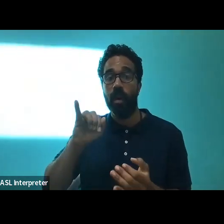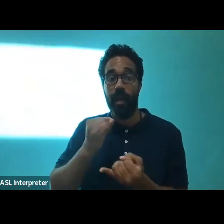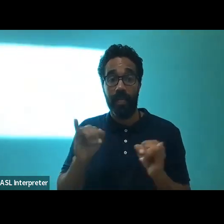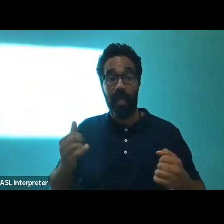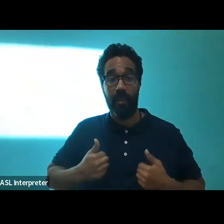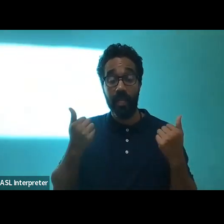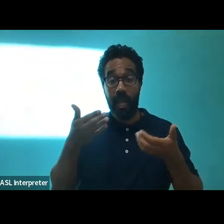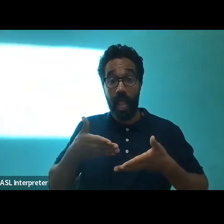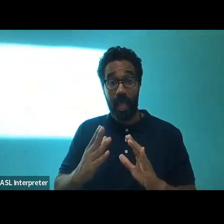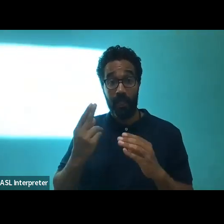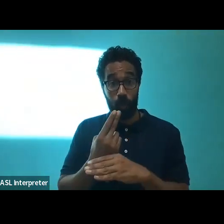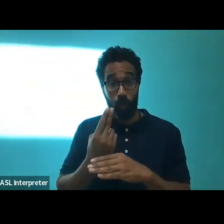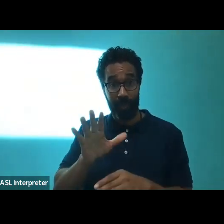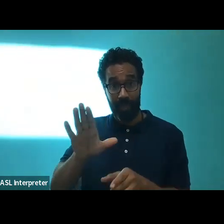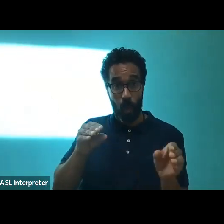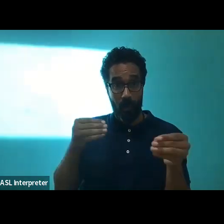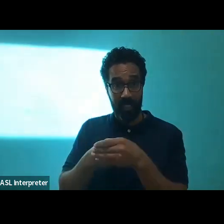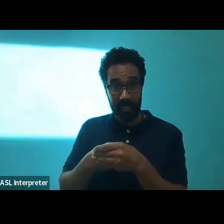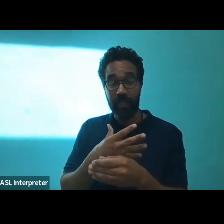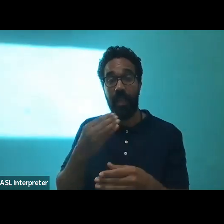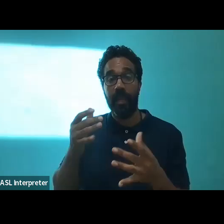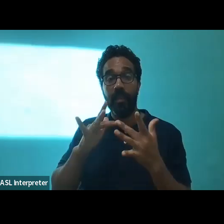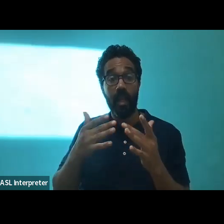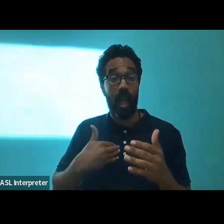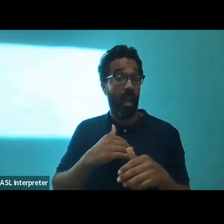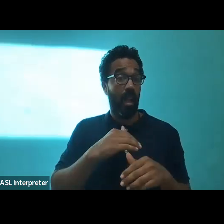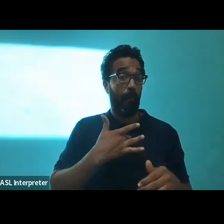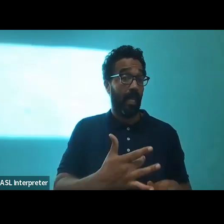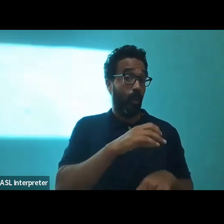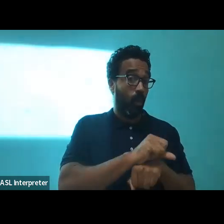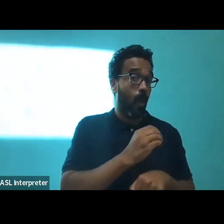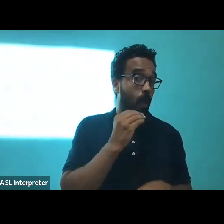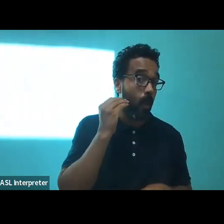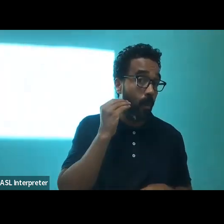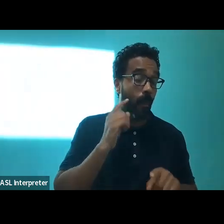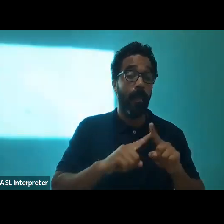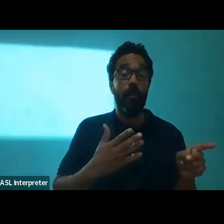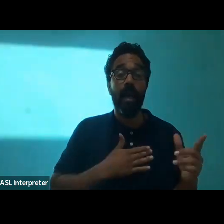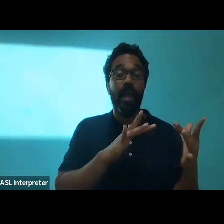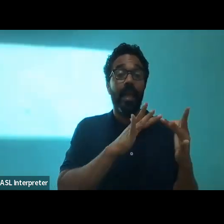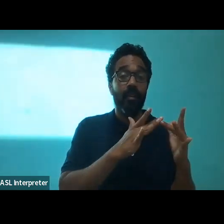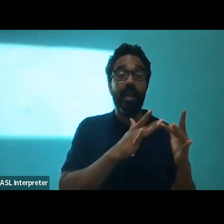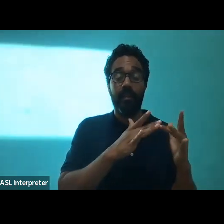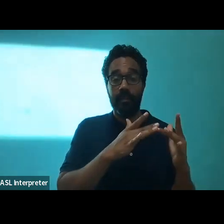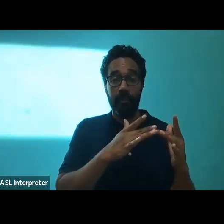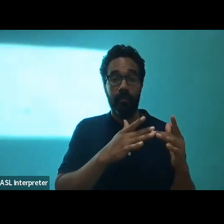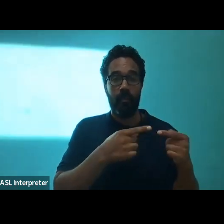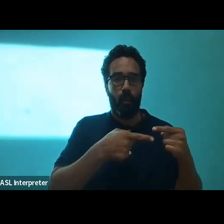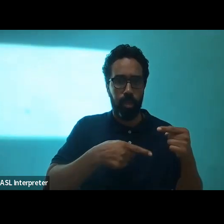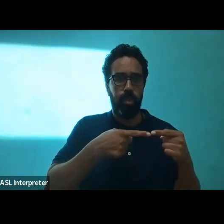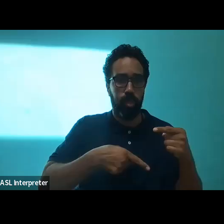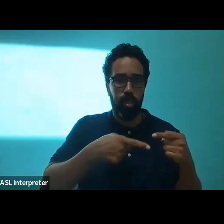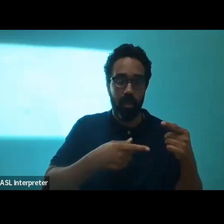and internet. I work at home, but my internet is usually pretty